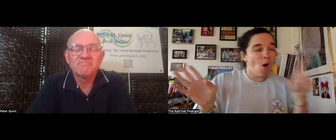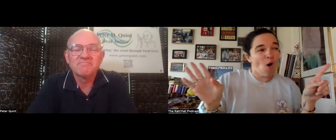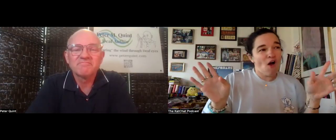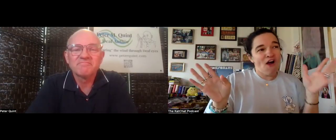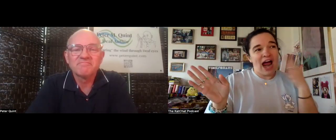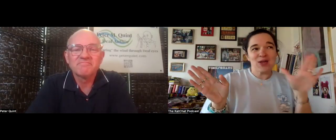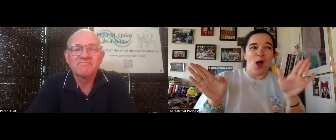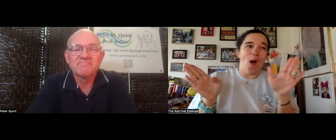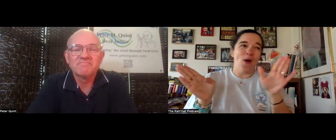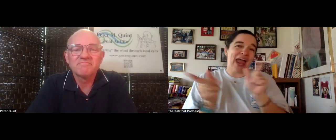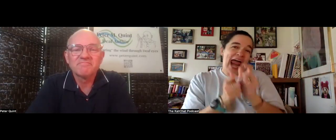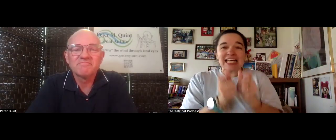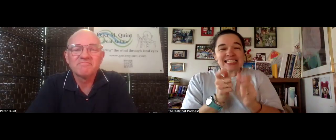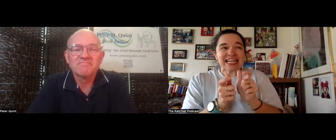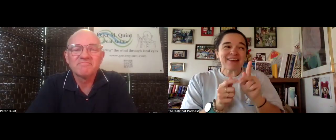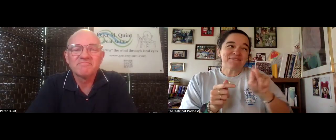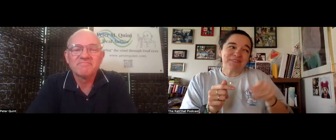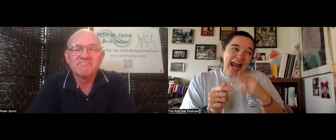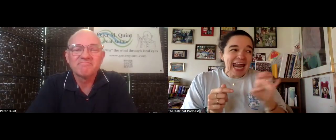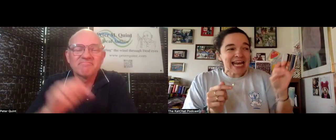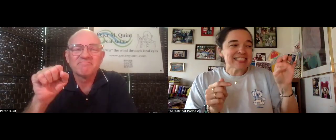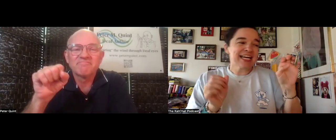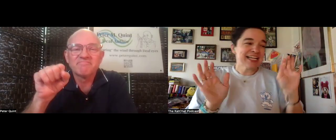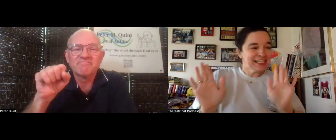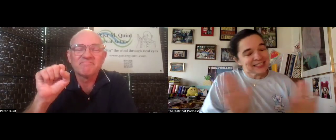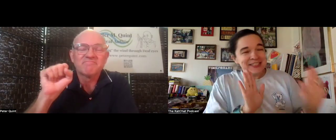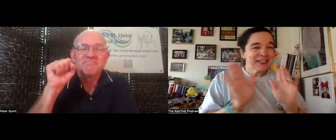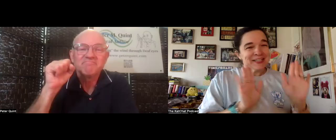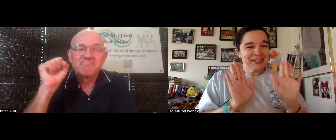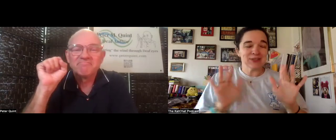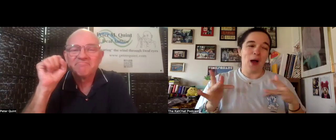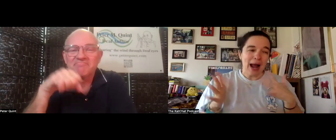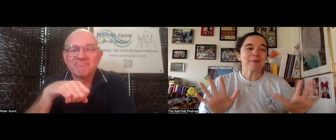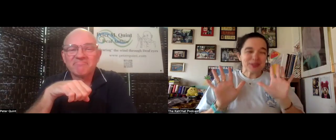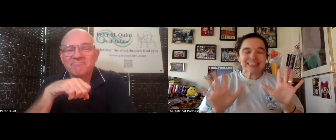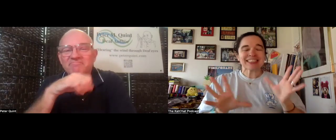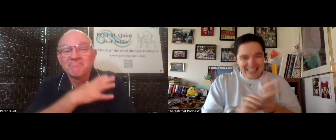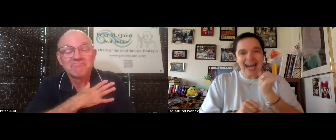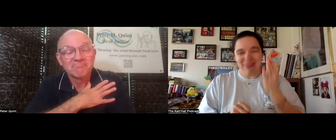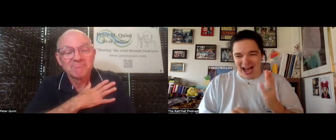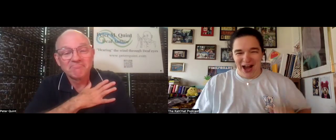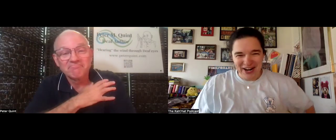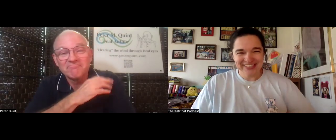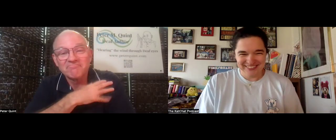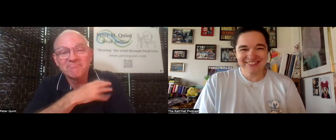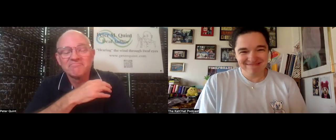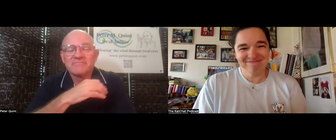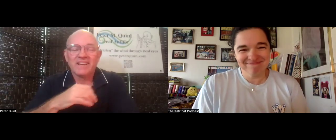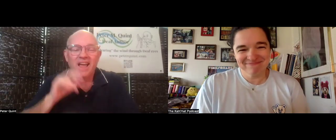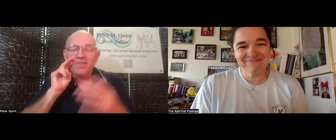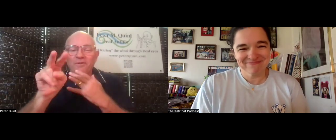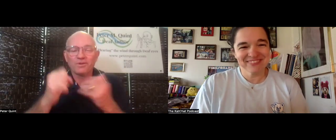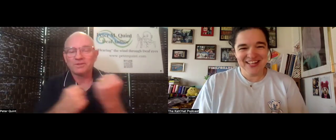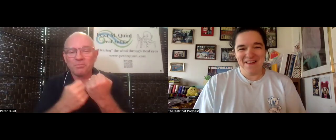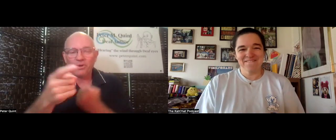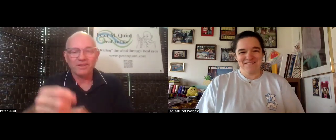ready for, I don't know, the editing phase. So I'm just getting there.